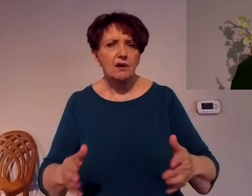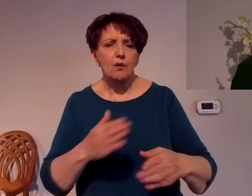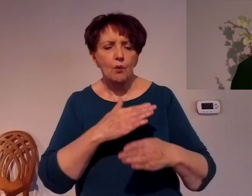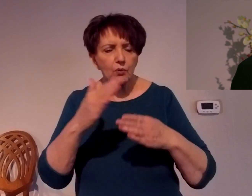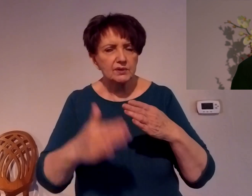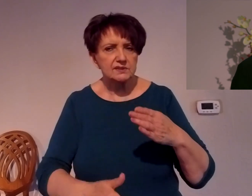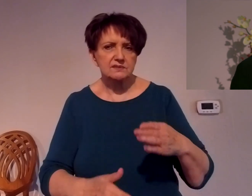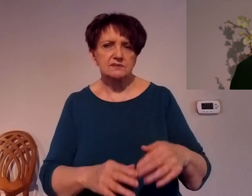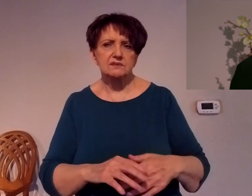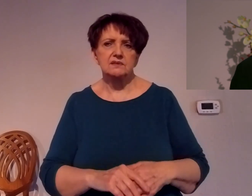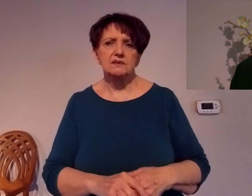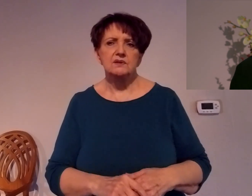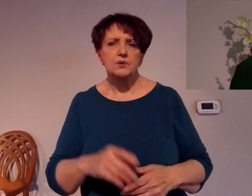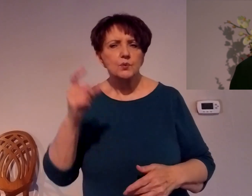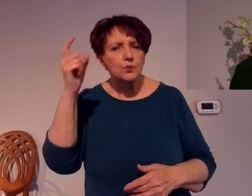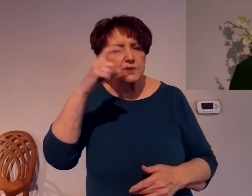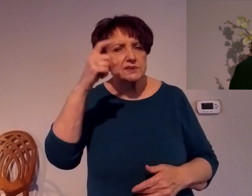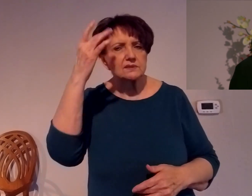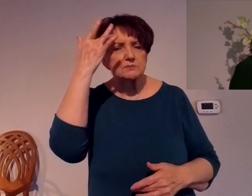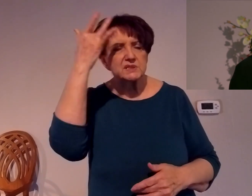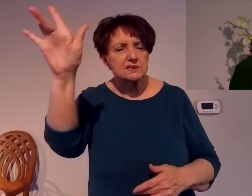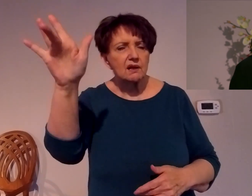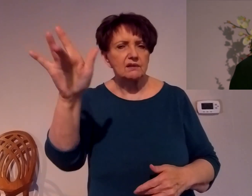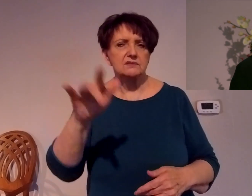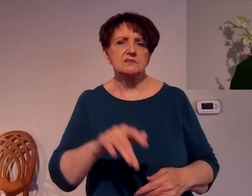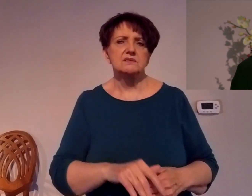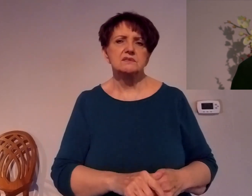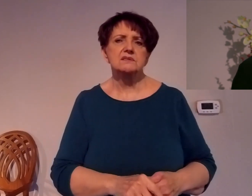wholeness, wisdom, intelligence,